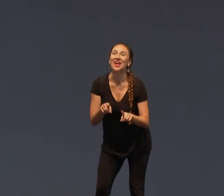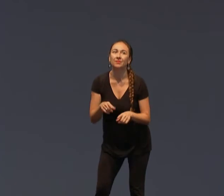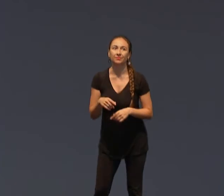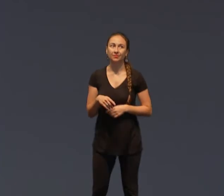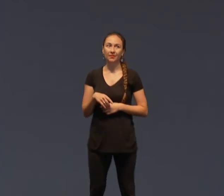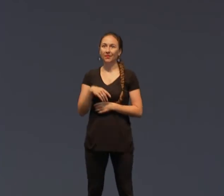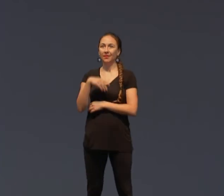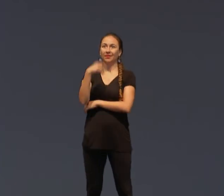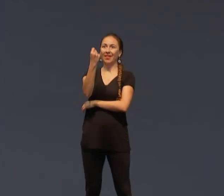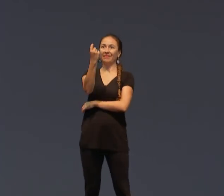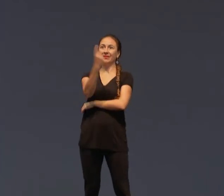What's your answer?"